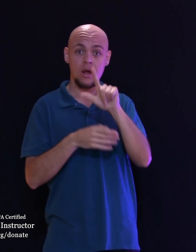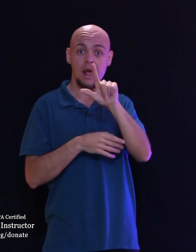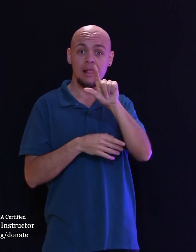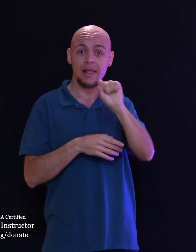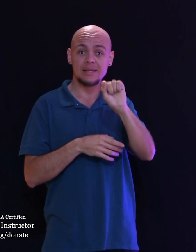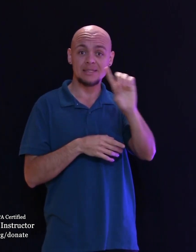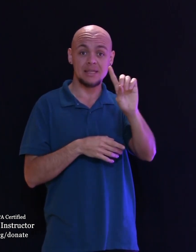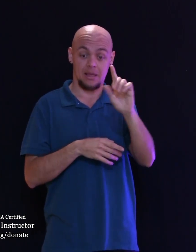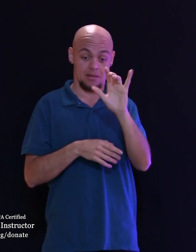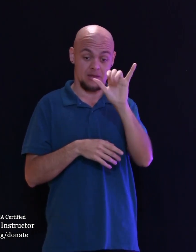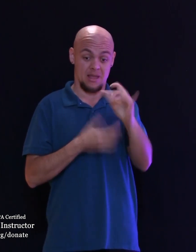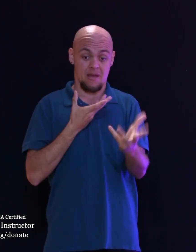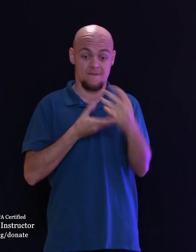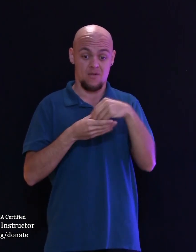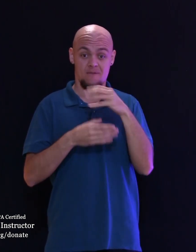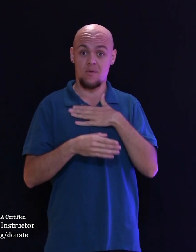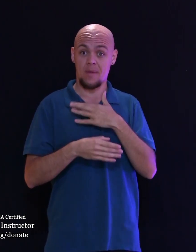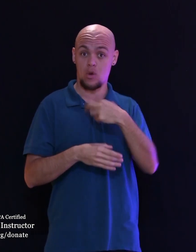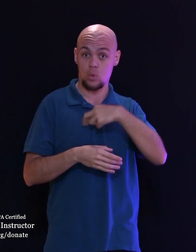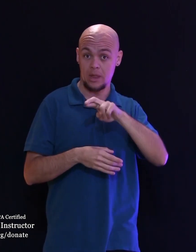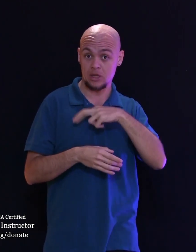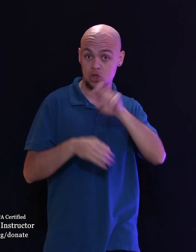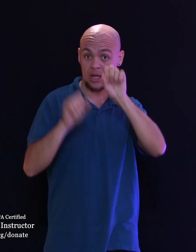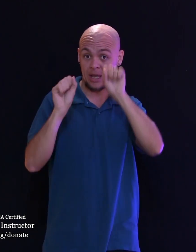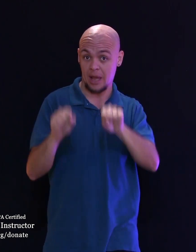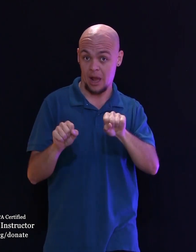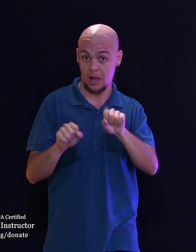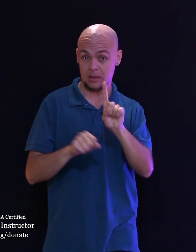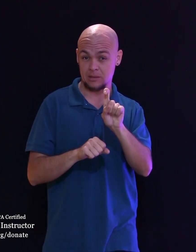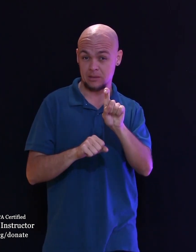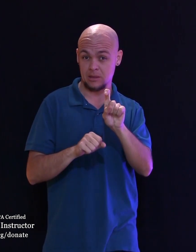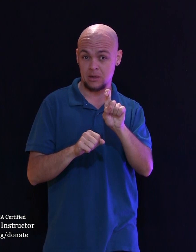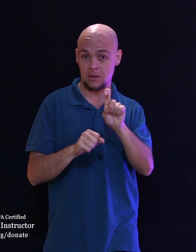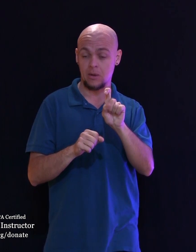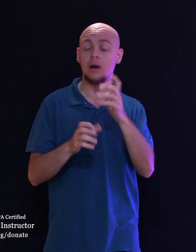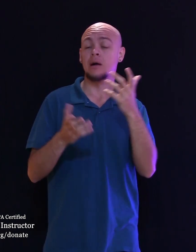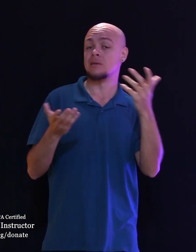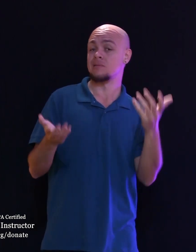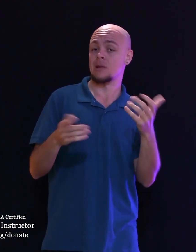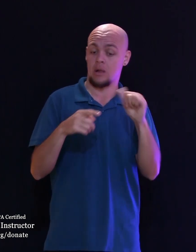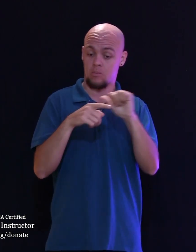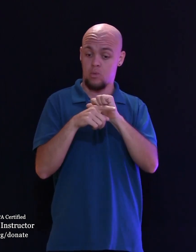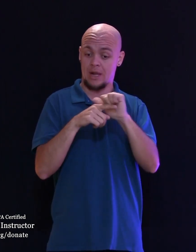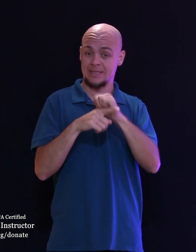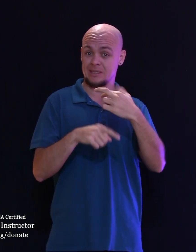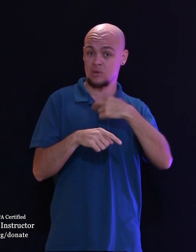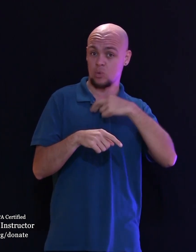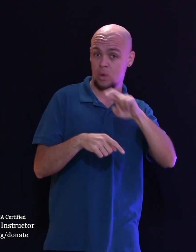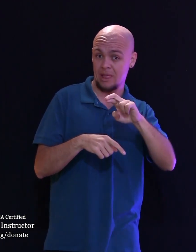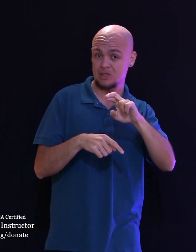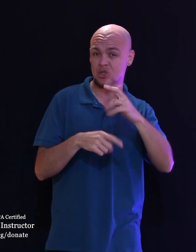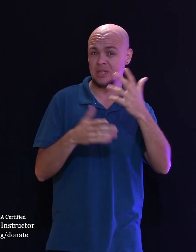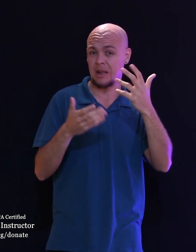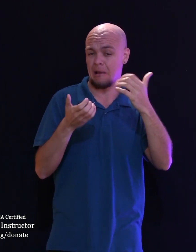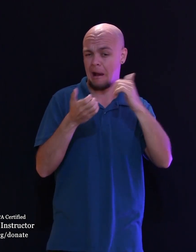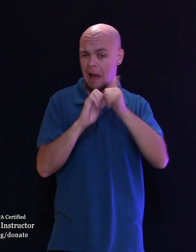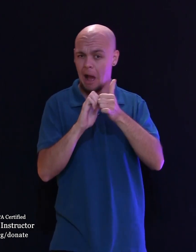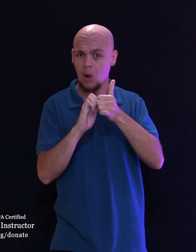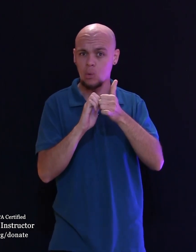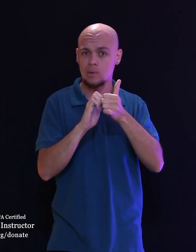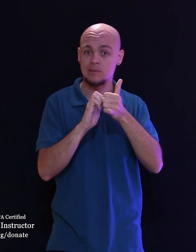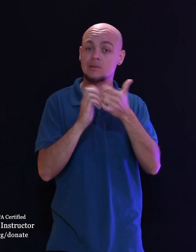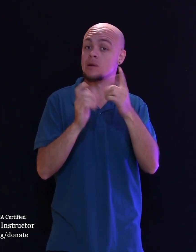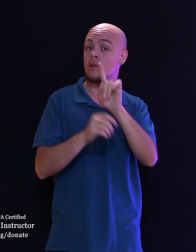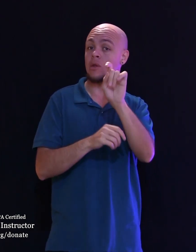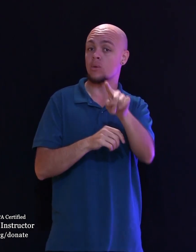LSD? Can that be a tenet of my religion? See, what is and what is not an exercise of your faith? And the big